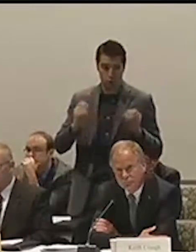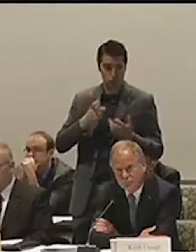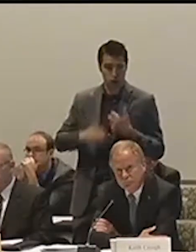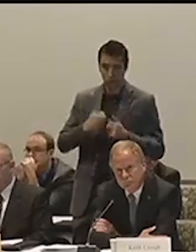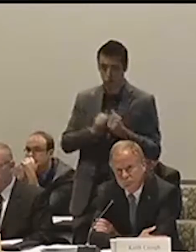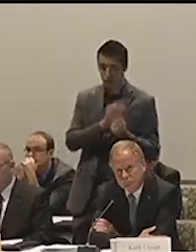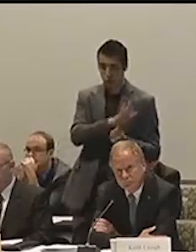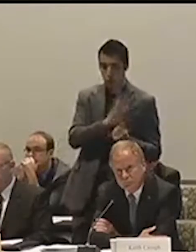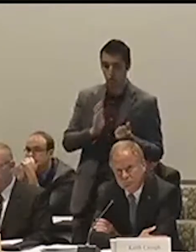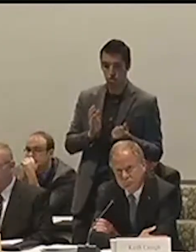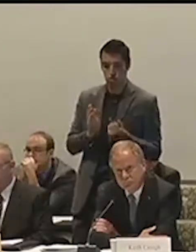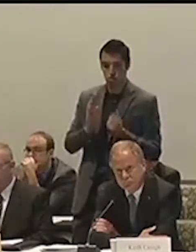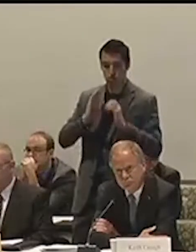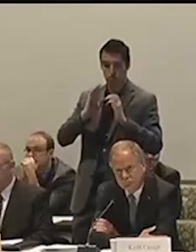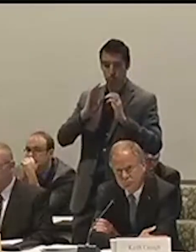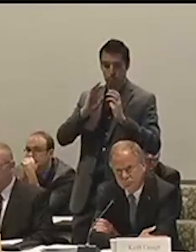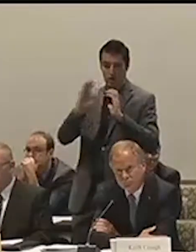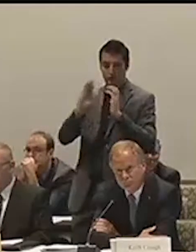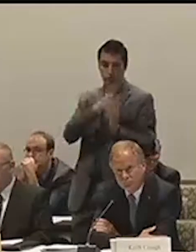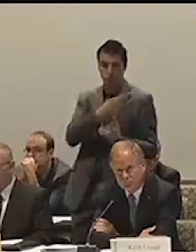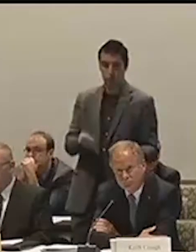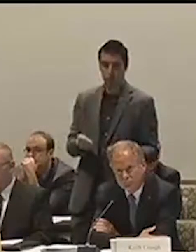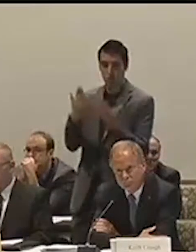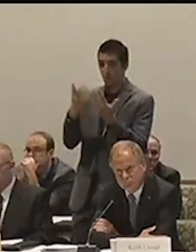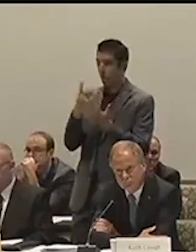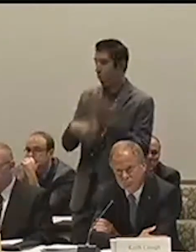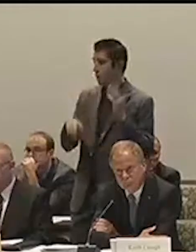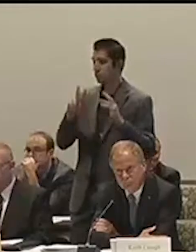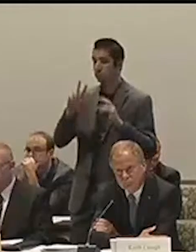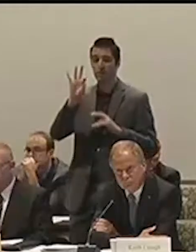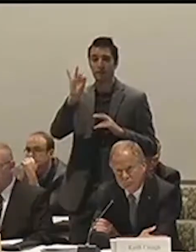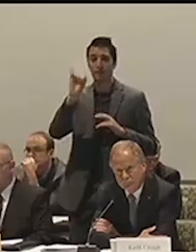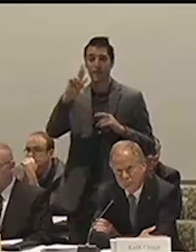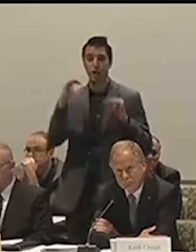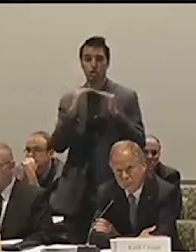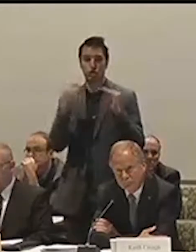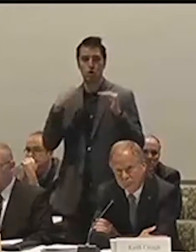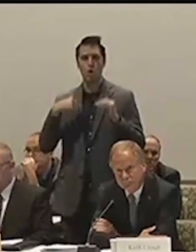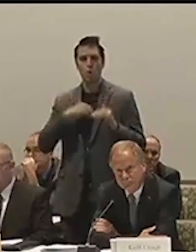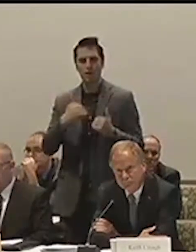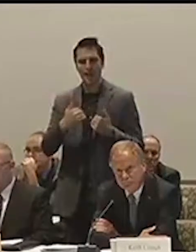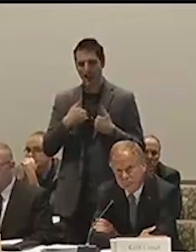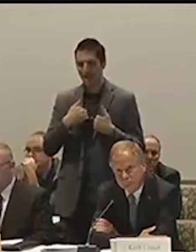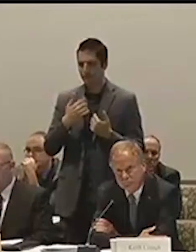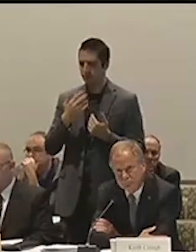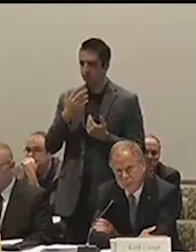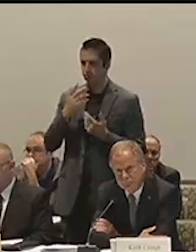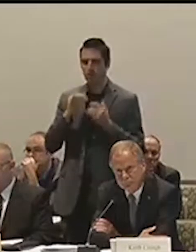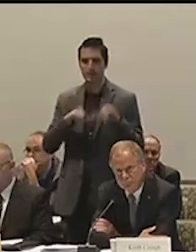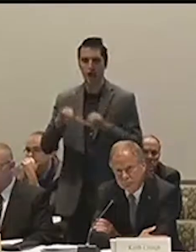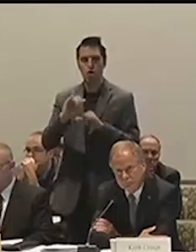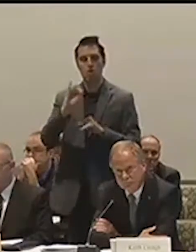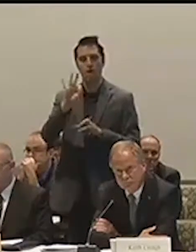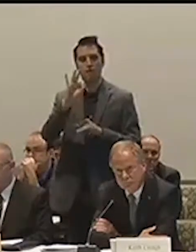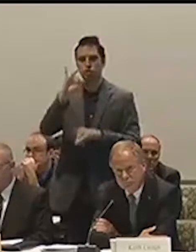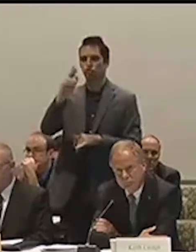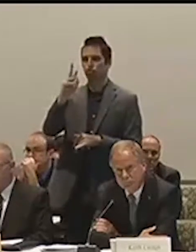is what would be a fair rate. You know, even in the regulated world, we have a standard of just and reasonable, and even beyond